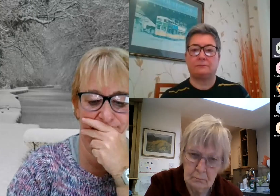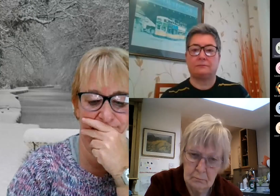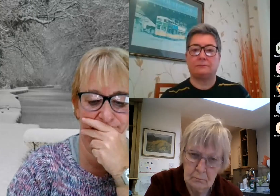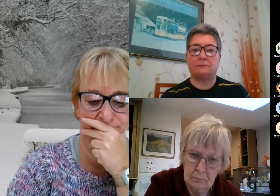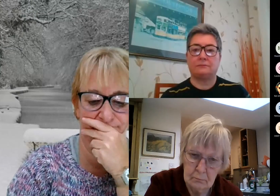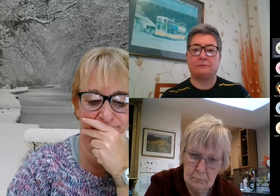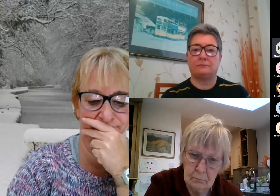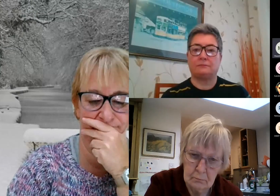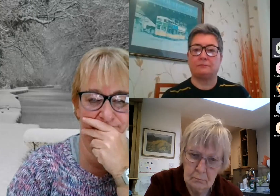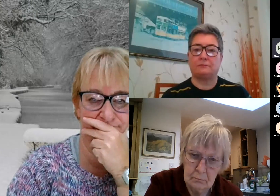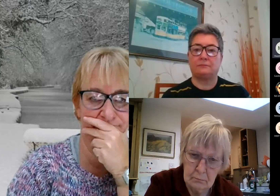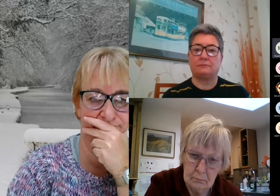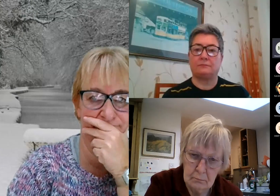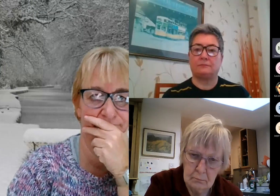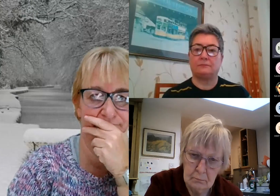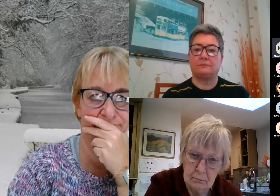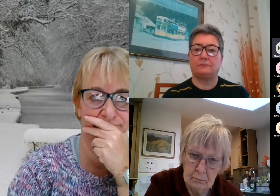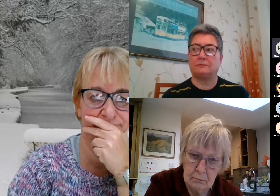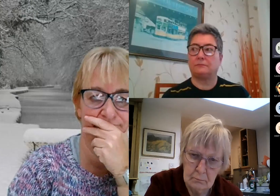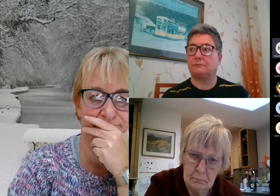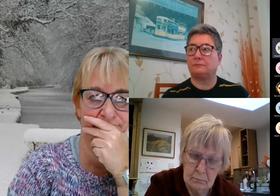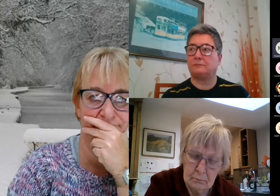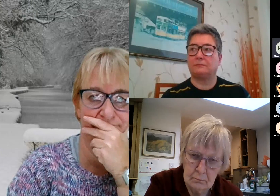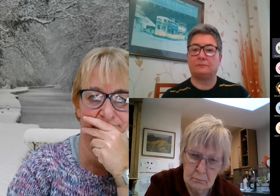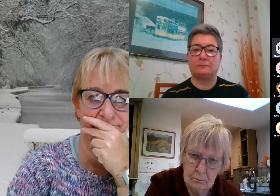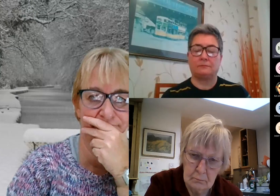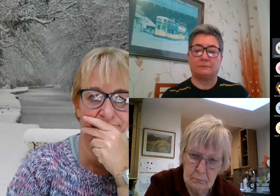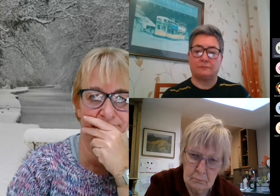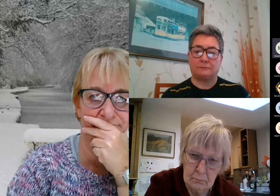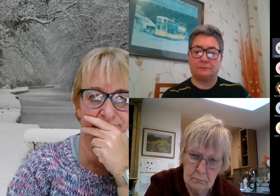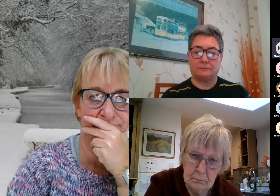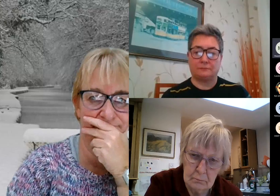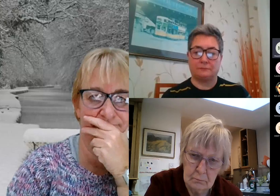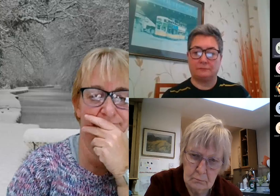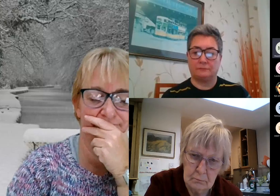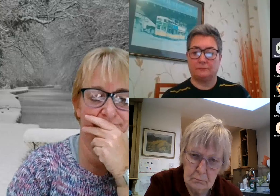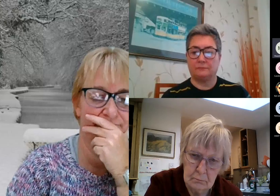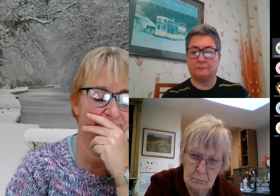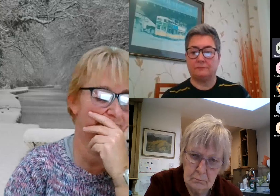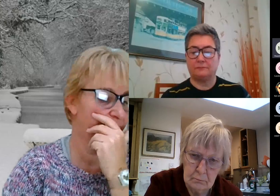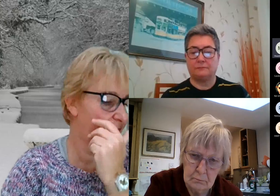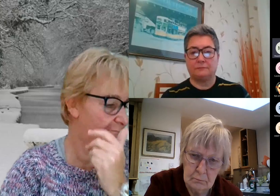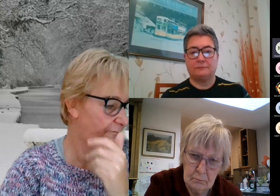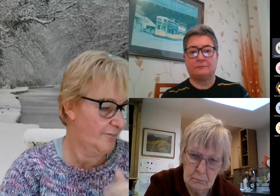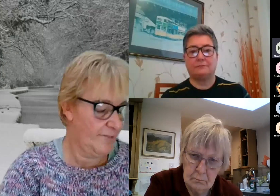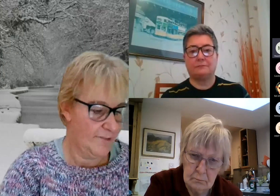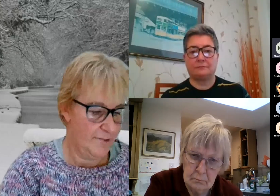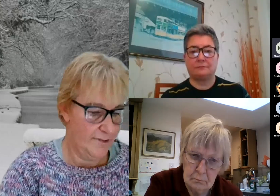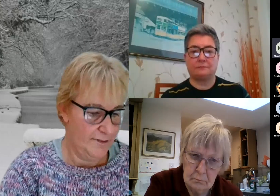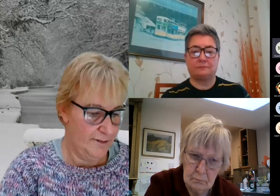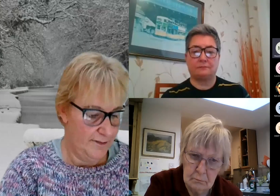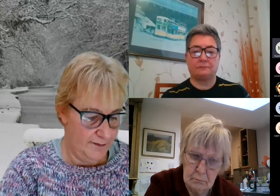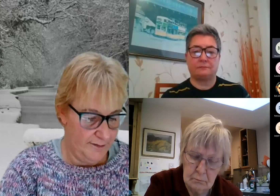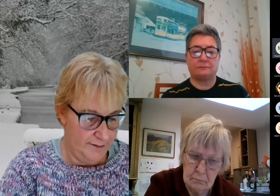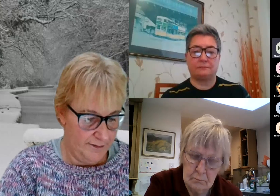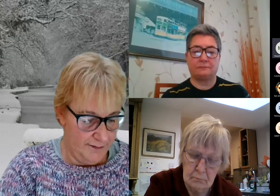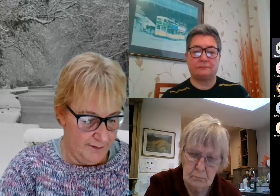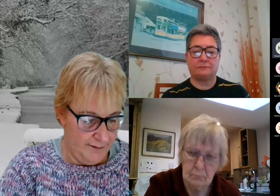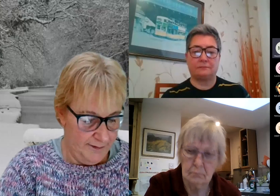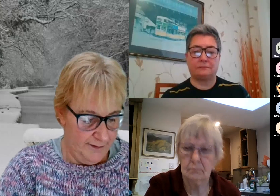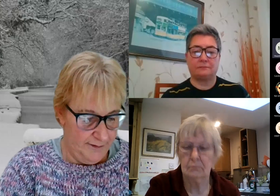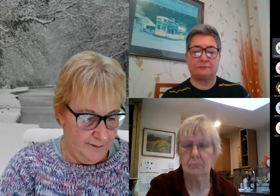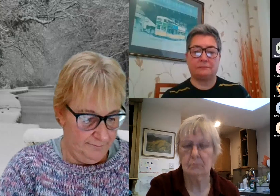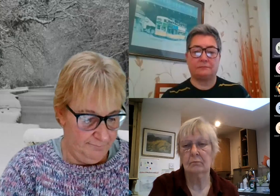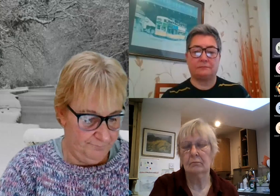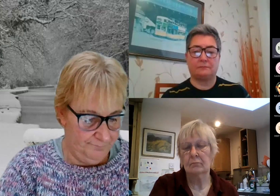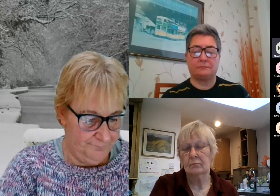like Hmrc is being rather enthusiastic about things. We see this